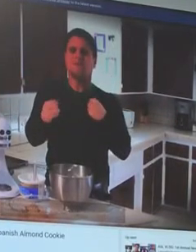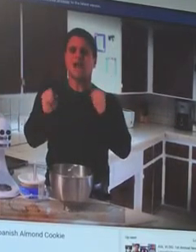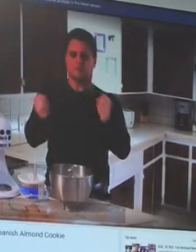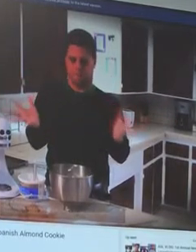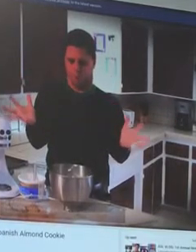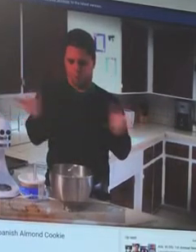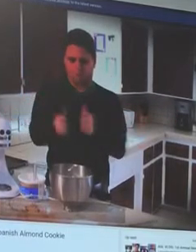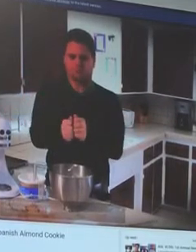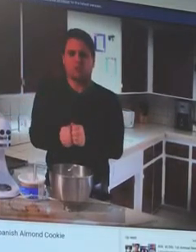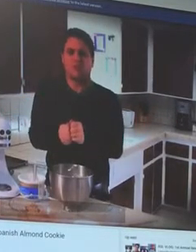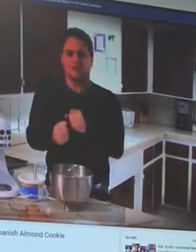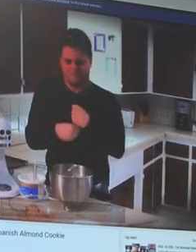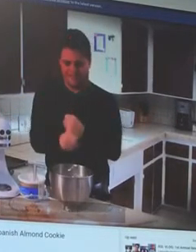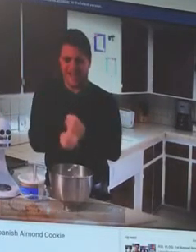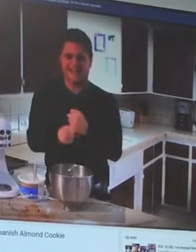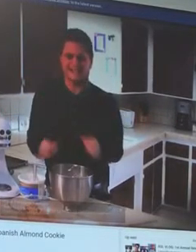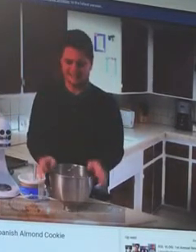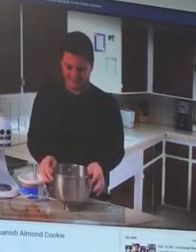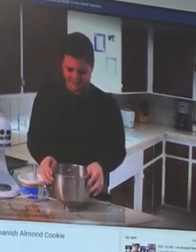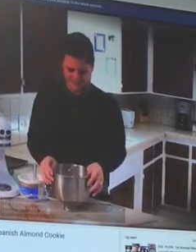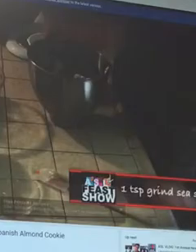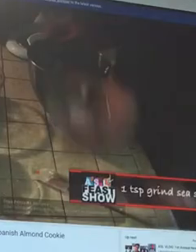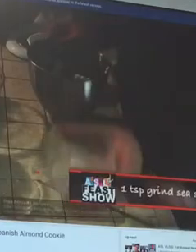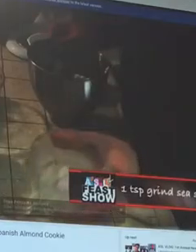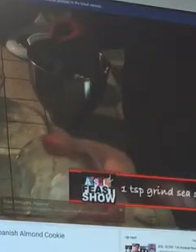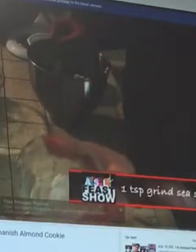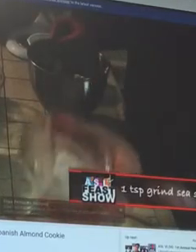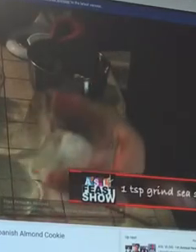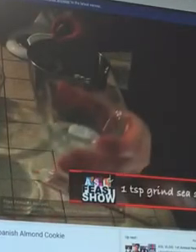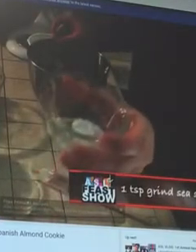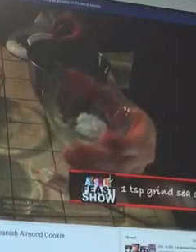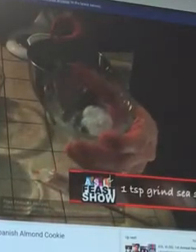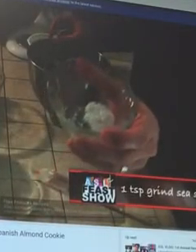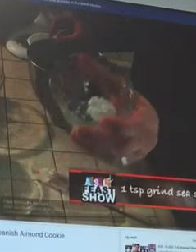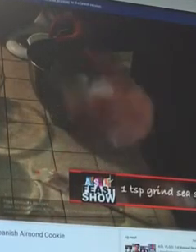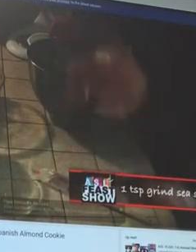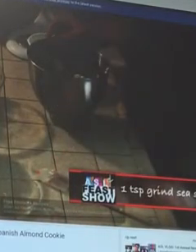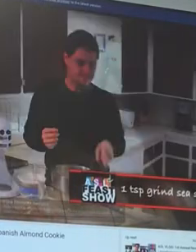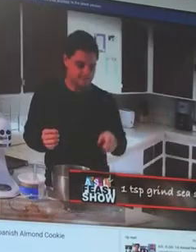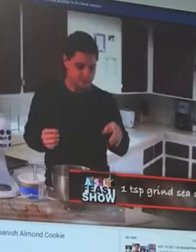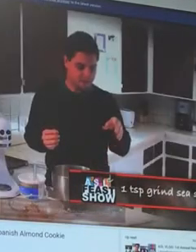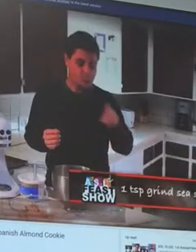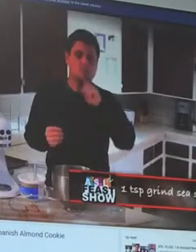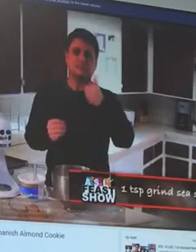cooking vlog and sharing my heritage with you. And it's just, I'm so grateful for that chance.